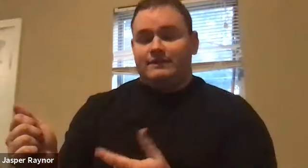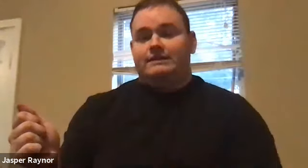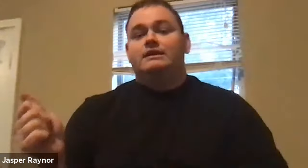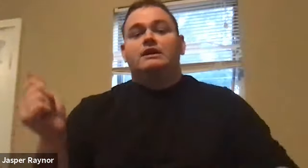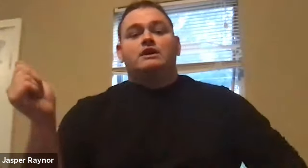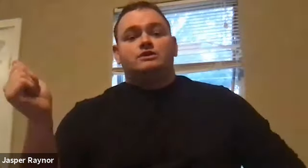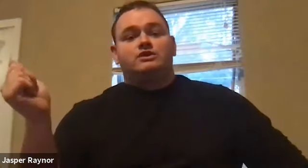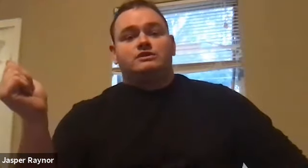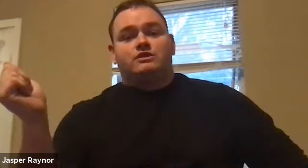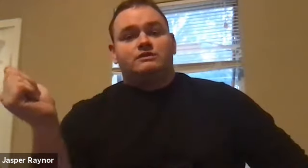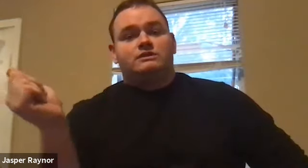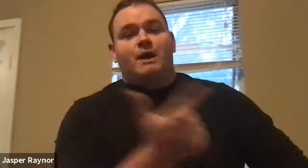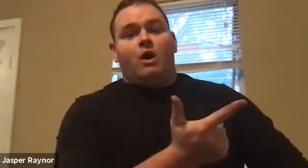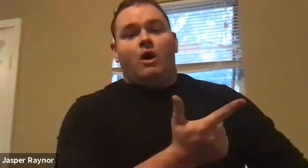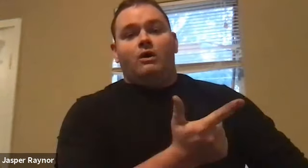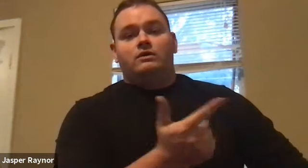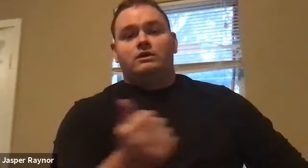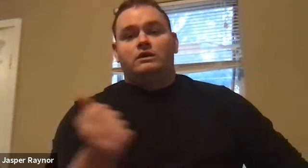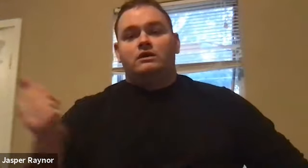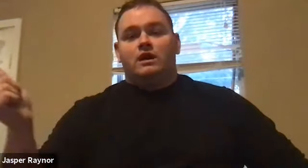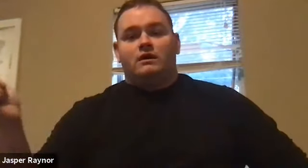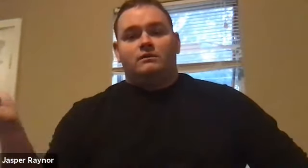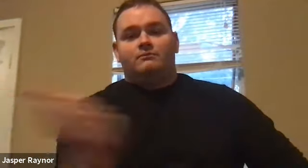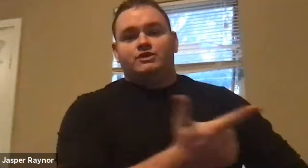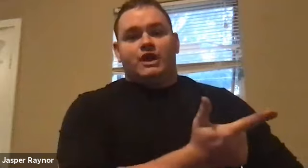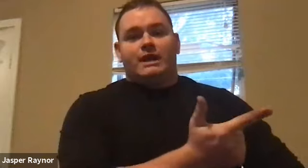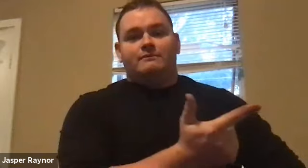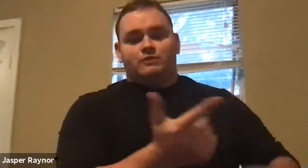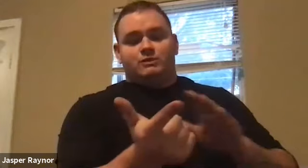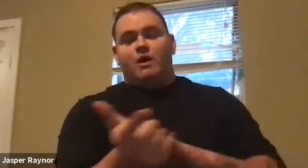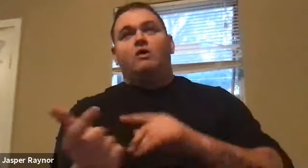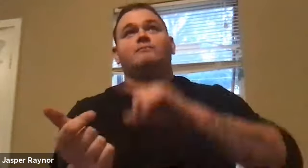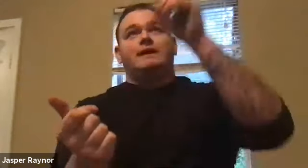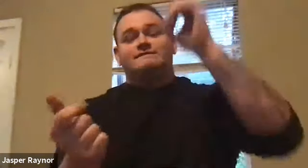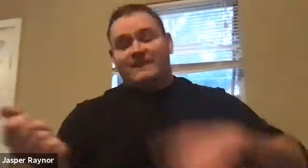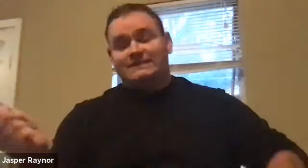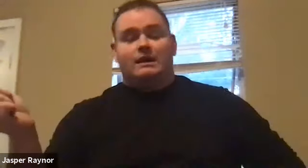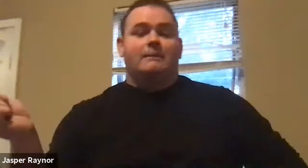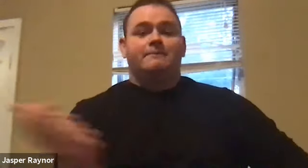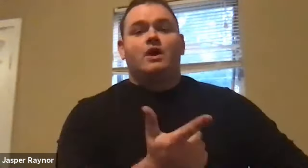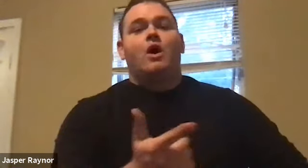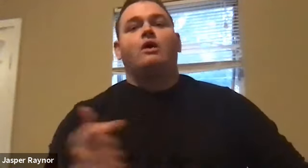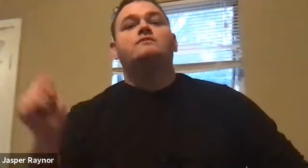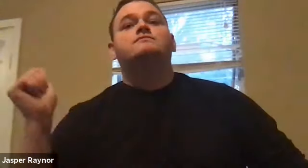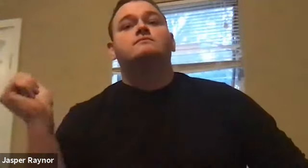left-handed, you just spell all. With your hand, with your palm facing up. All.